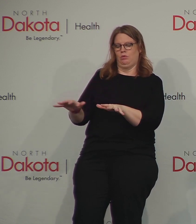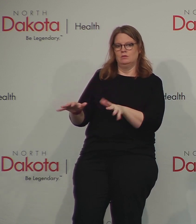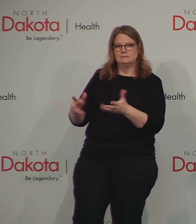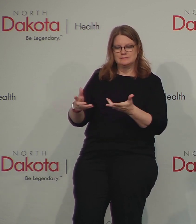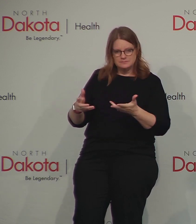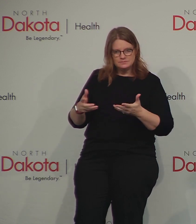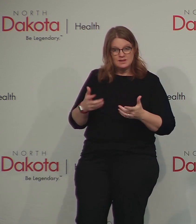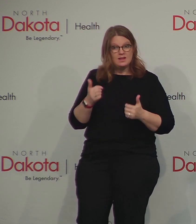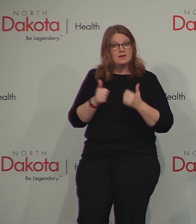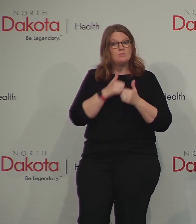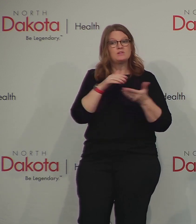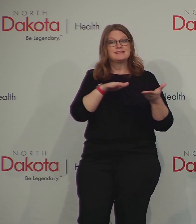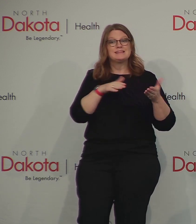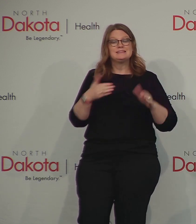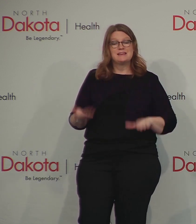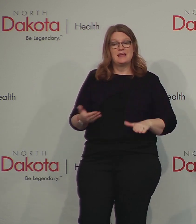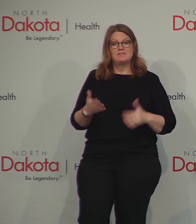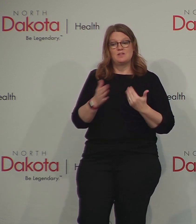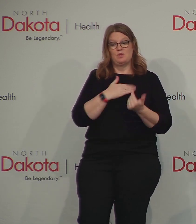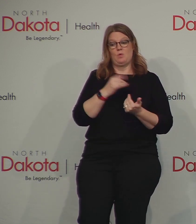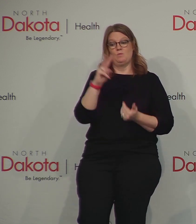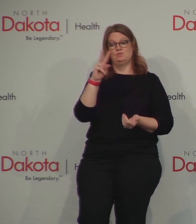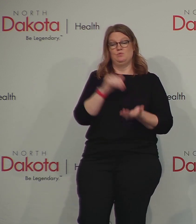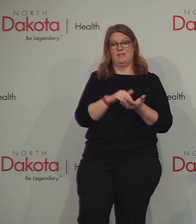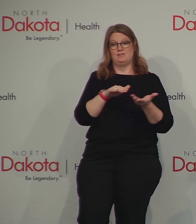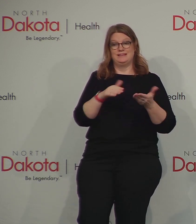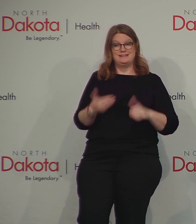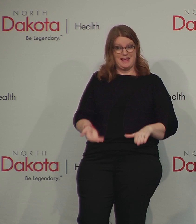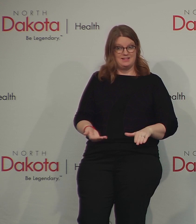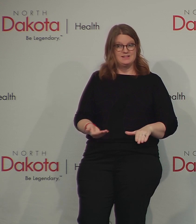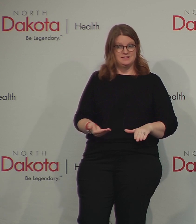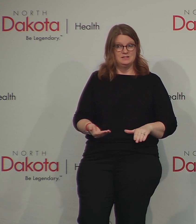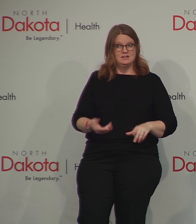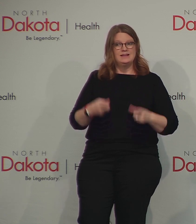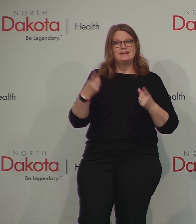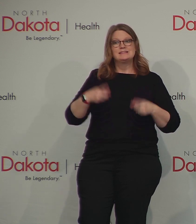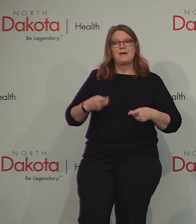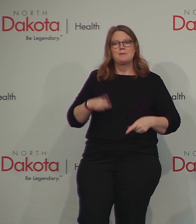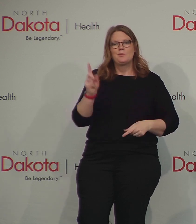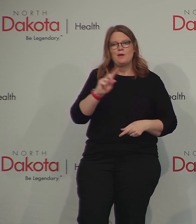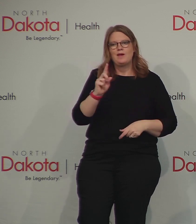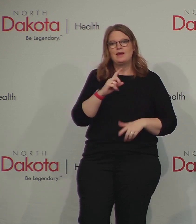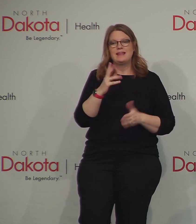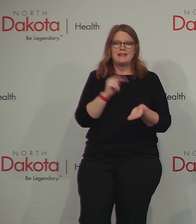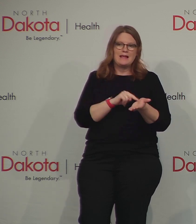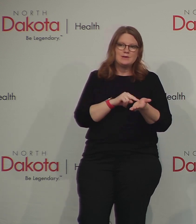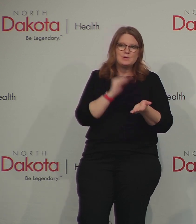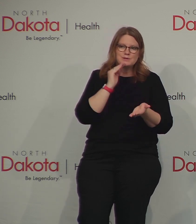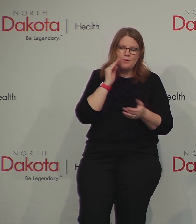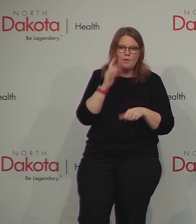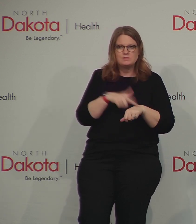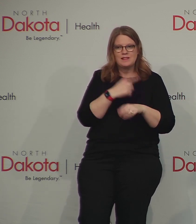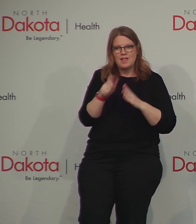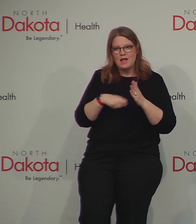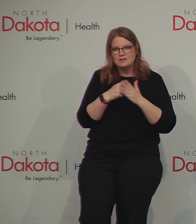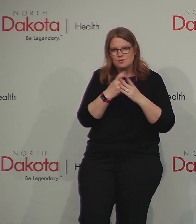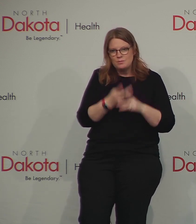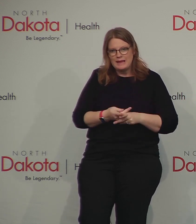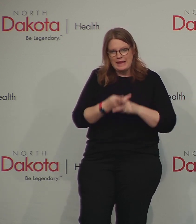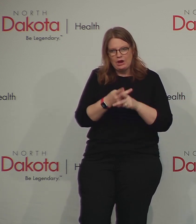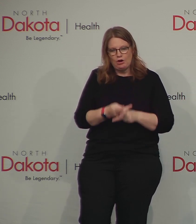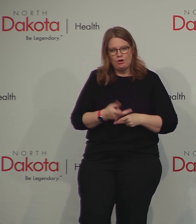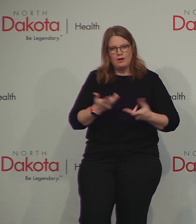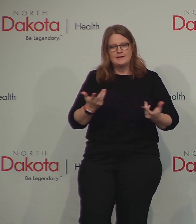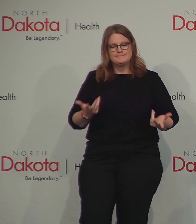of the deaths that we've had, of the nearly 2,000 deaths, have occurred in long-term care settings, and so again, that's why we